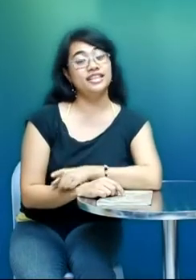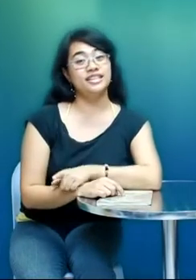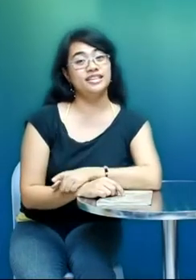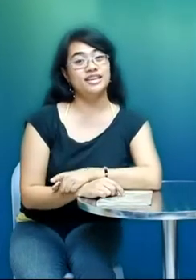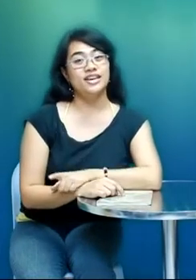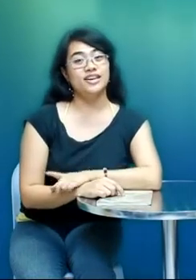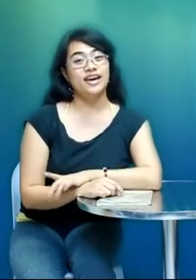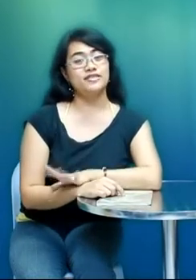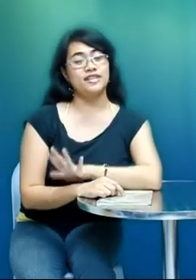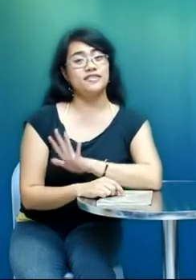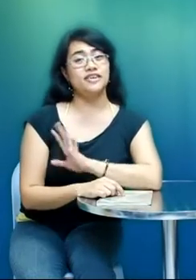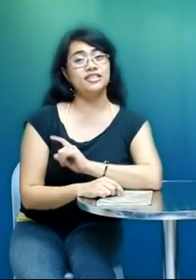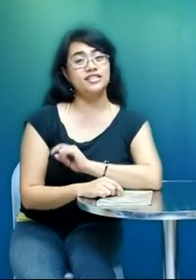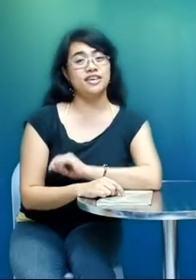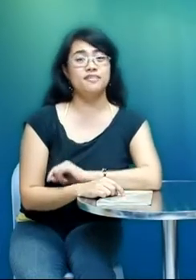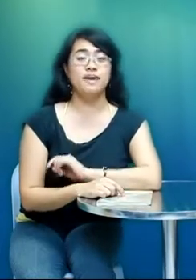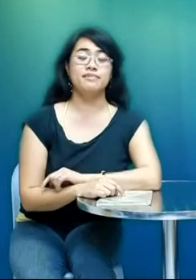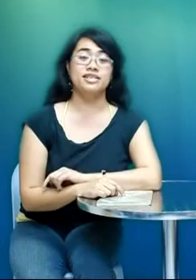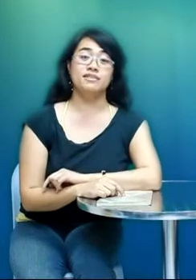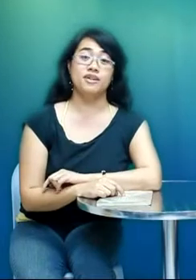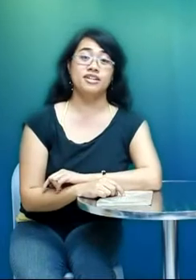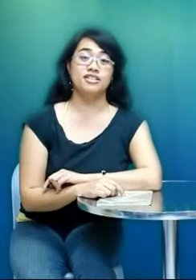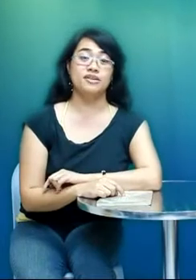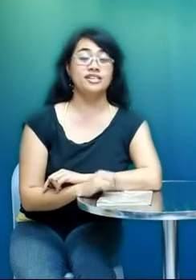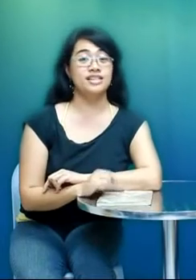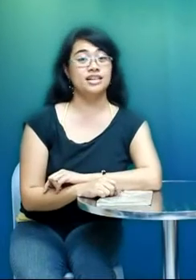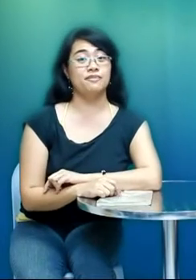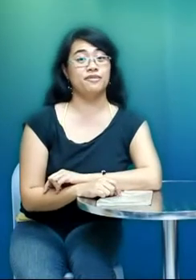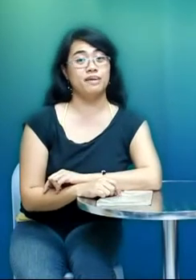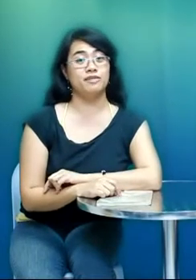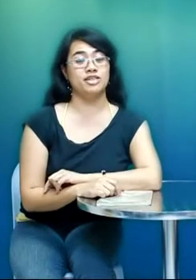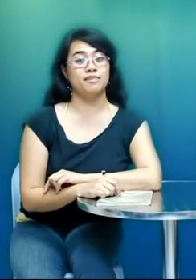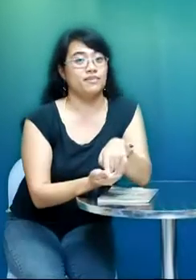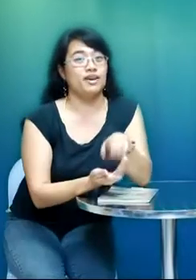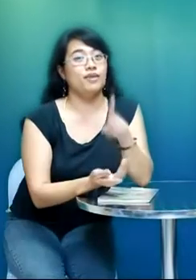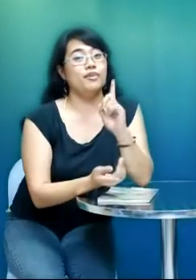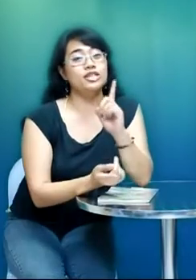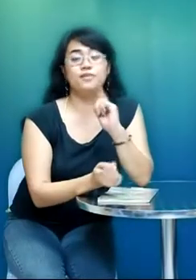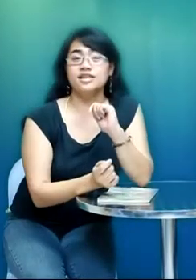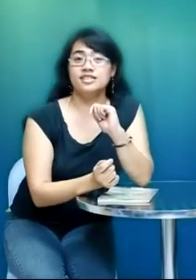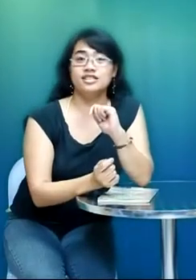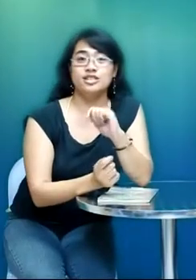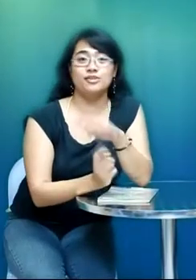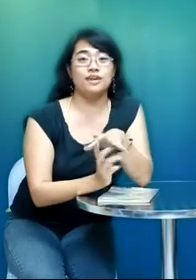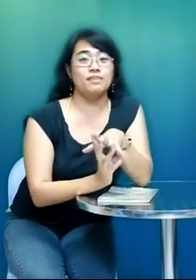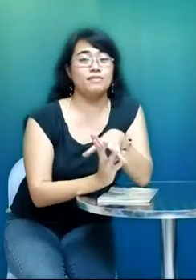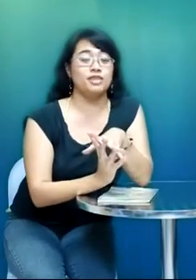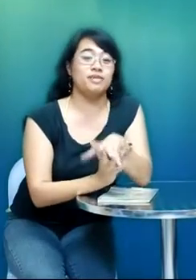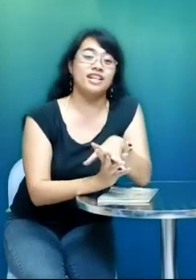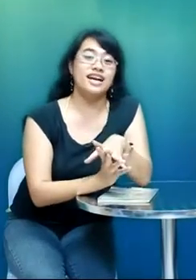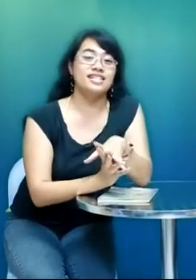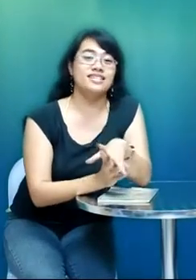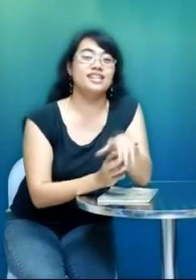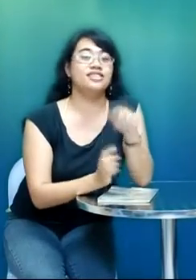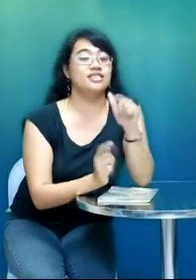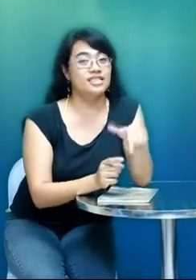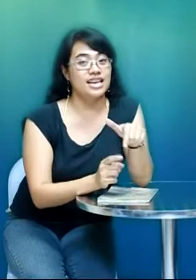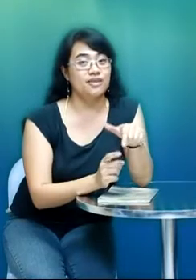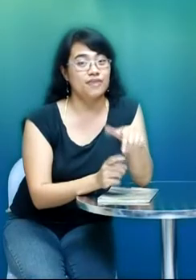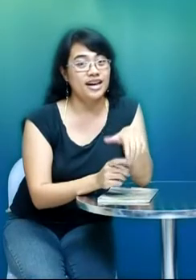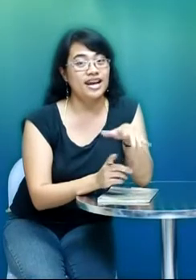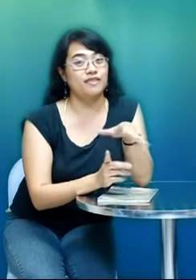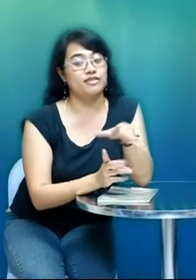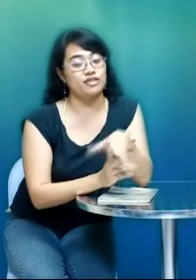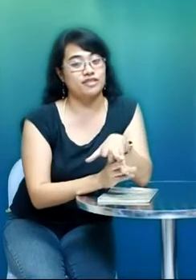And finally, you have to have undergone baptism also or signed up for membership. Which brings us to our membership class that's